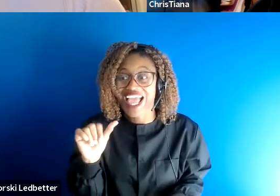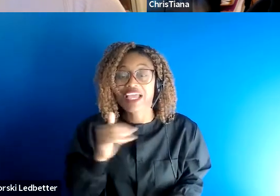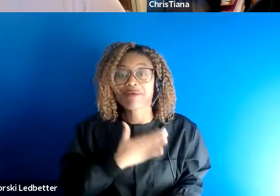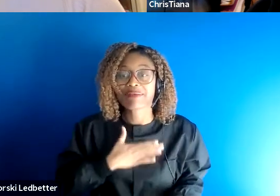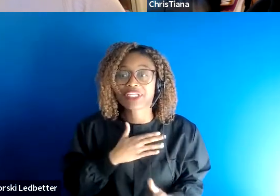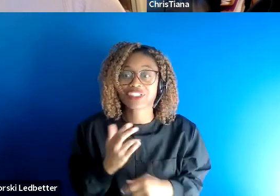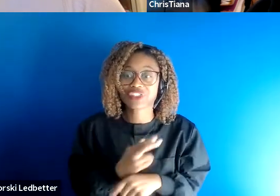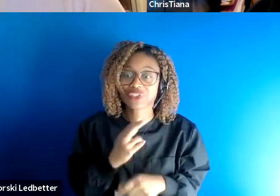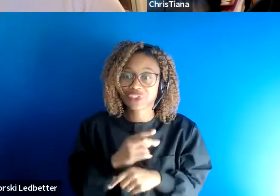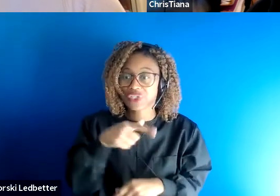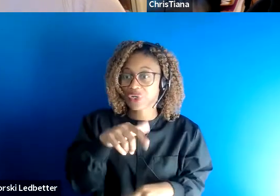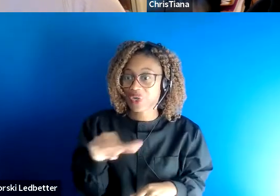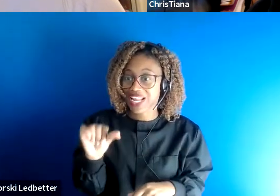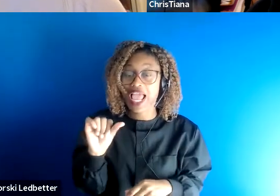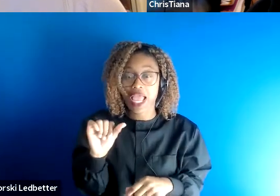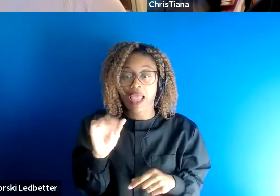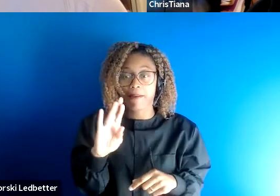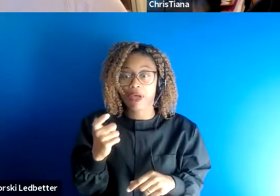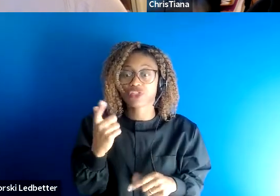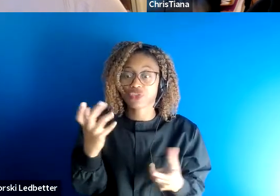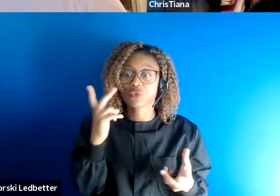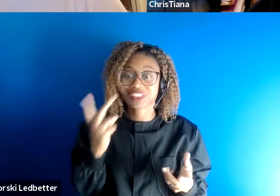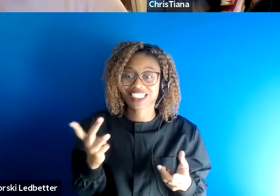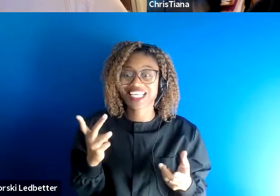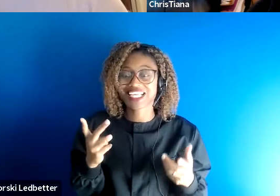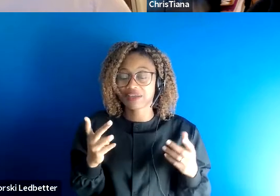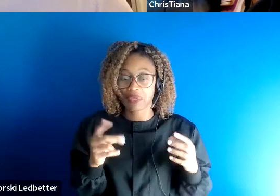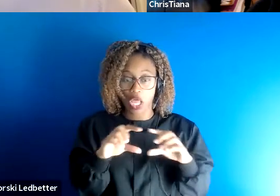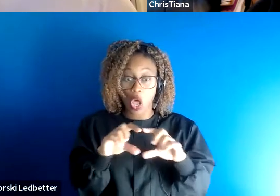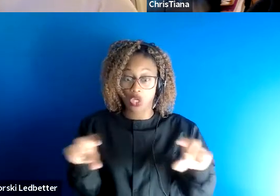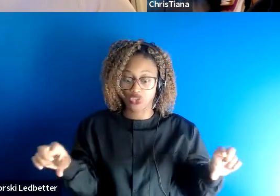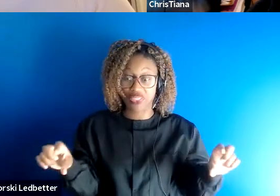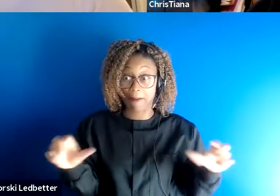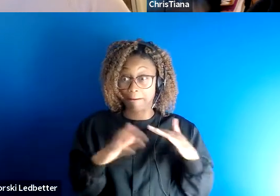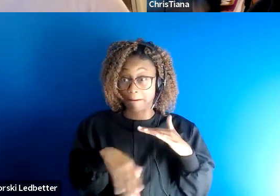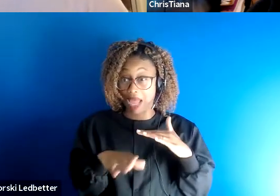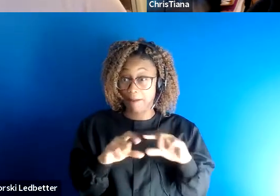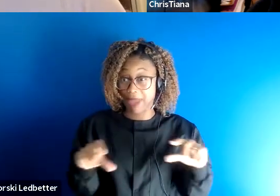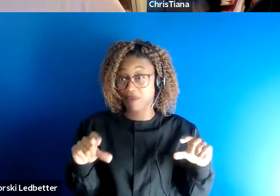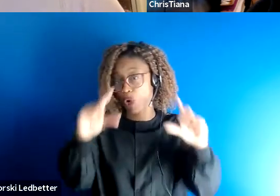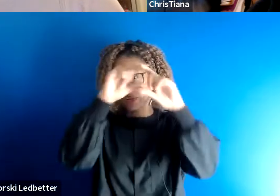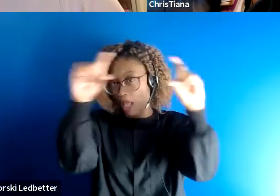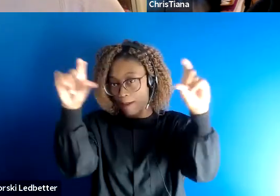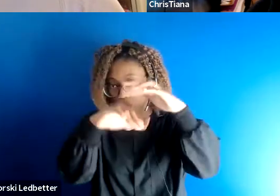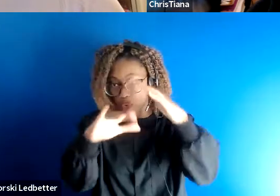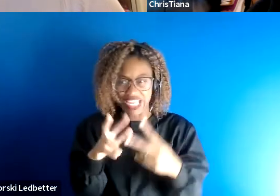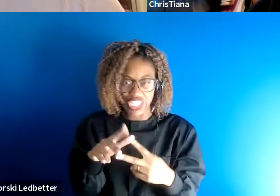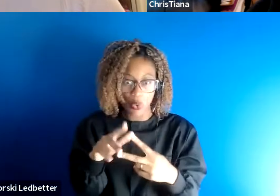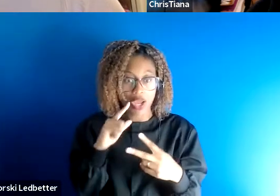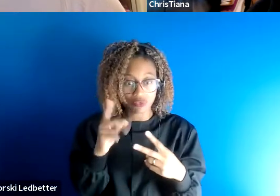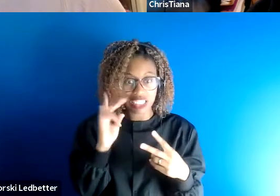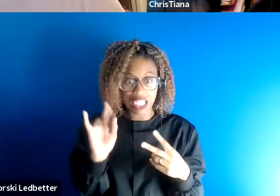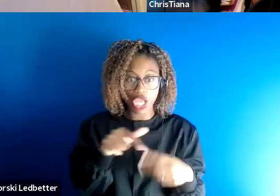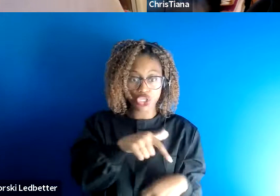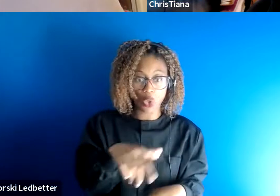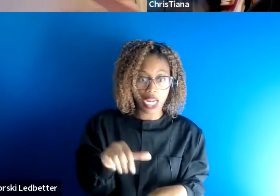the Q&A box that you will see in the same bottom panel. If you have a question, and this will